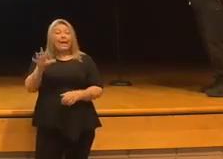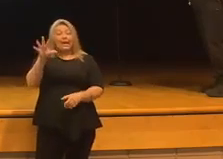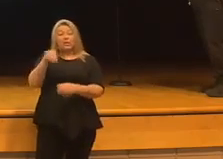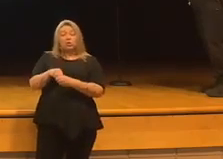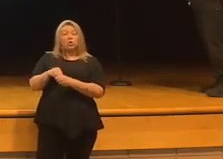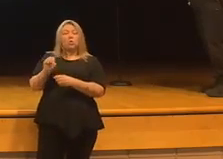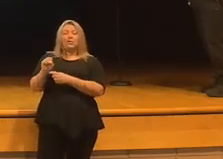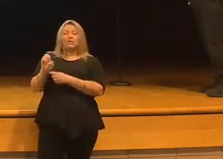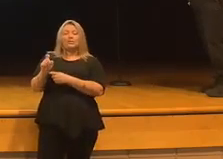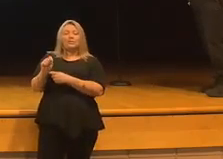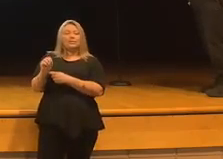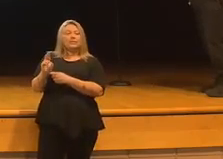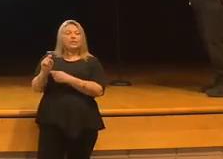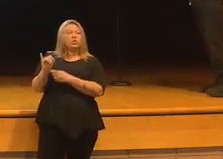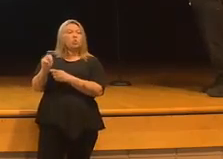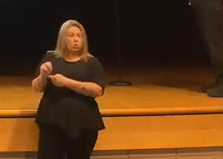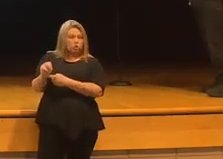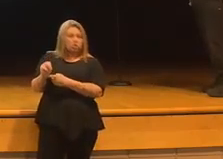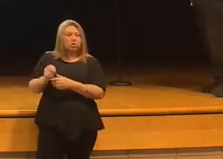And sextortion.